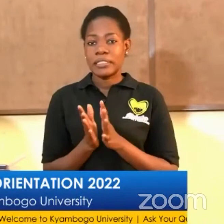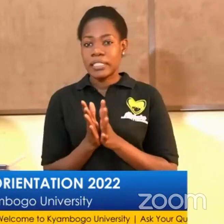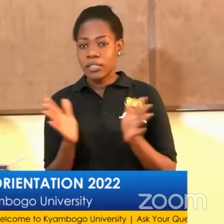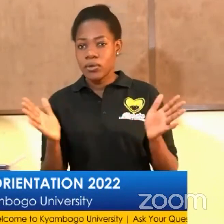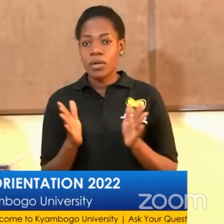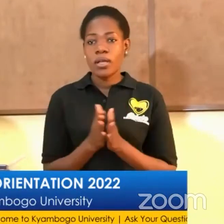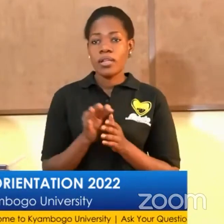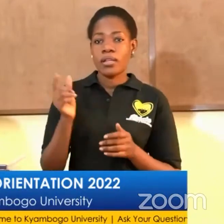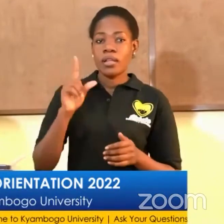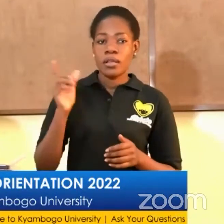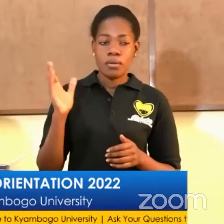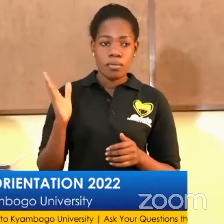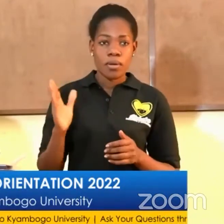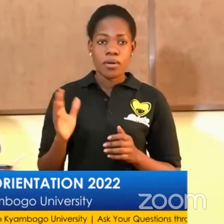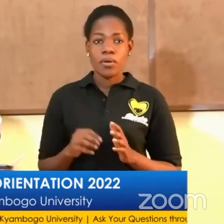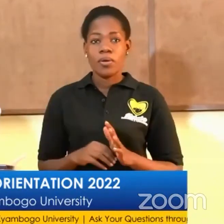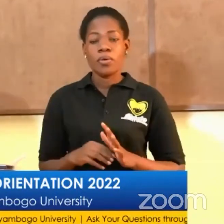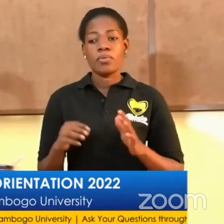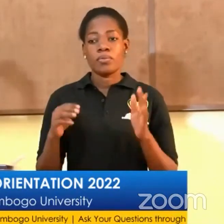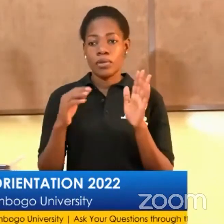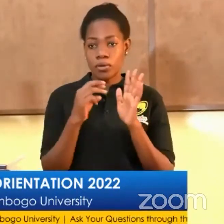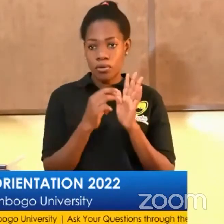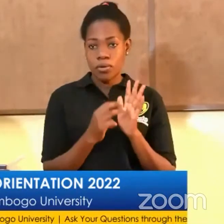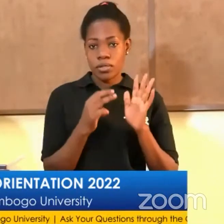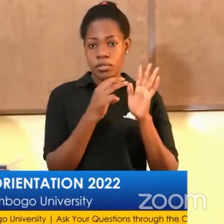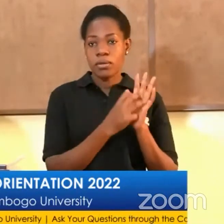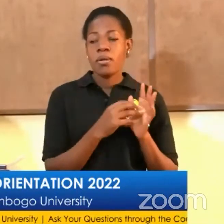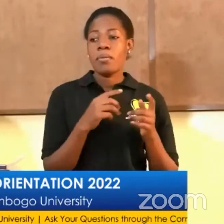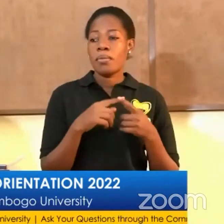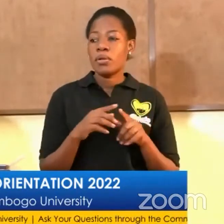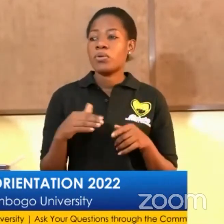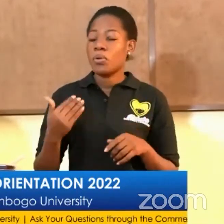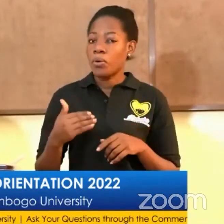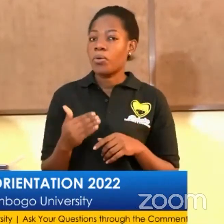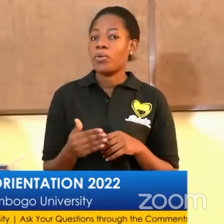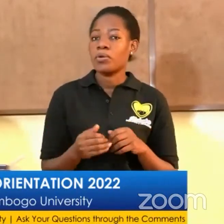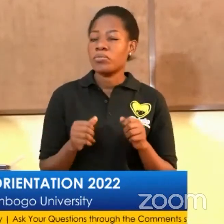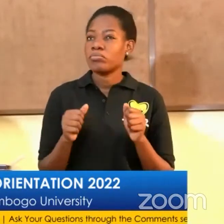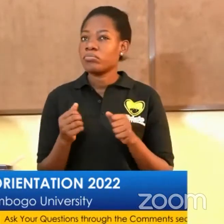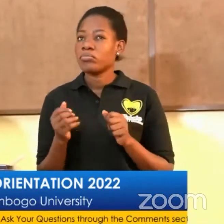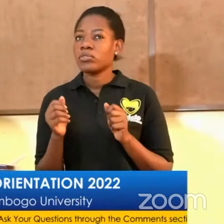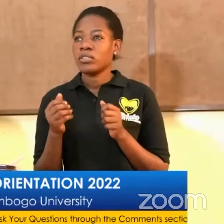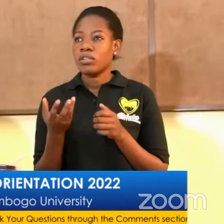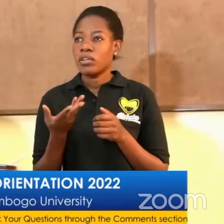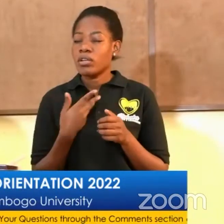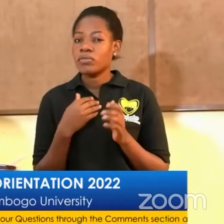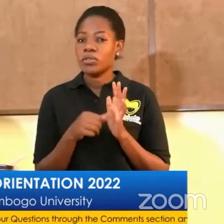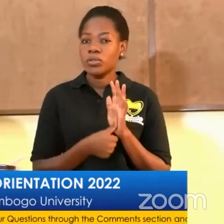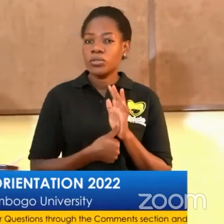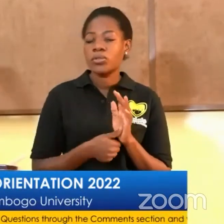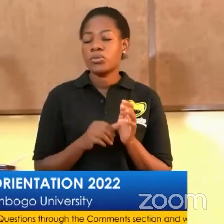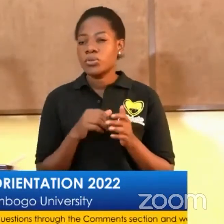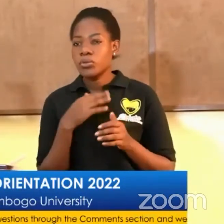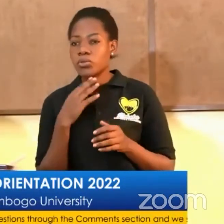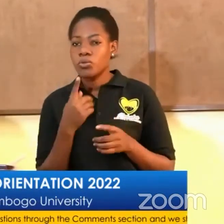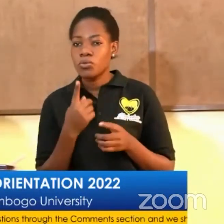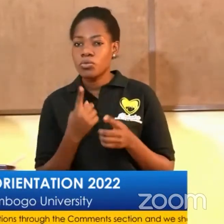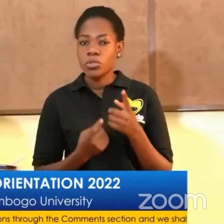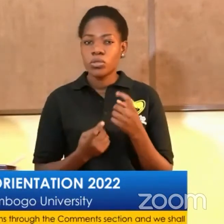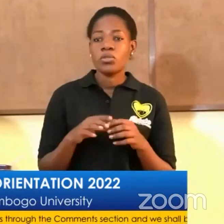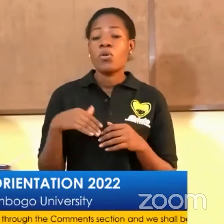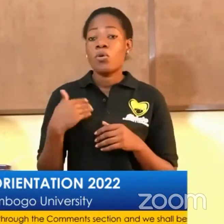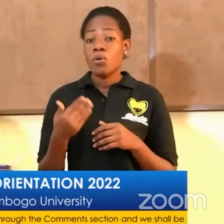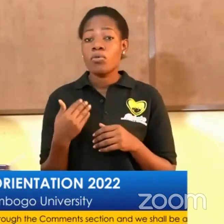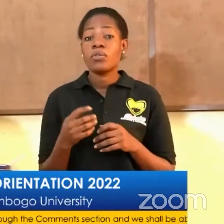orientation program. But you will continue having issues of concern. So you continue consulting with